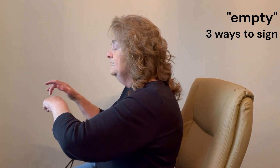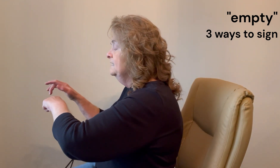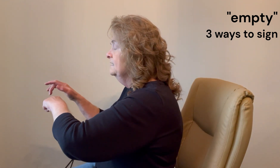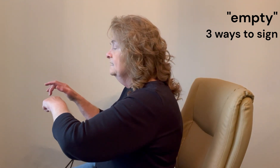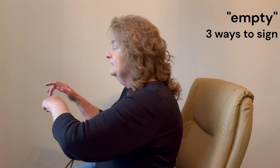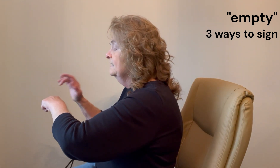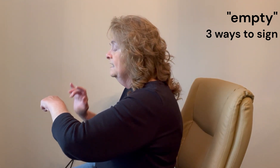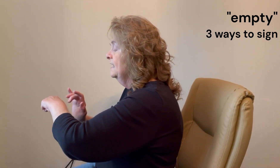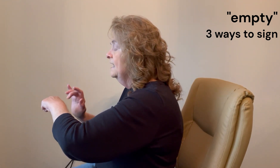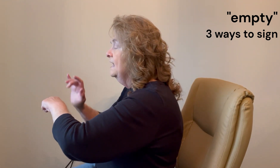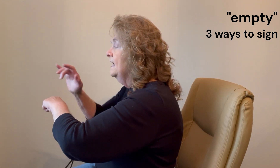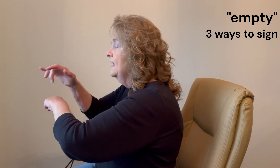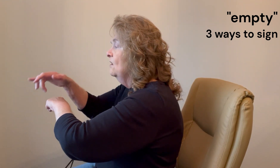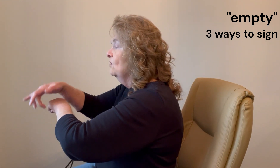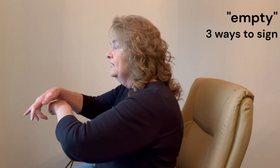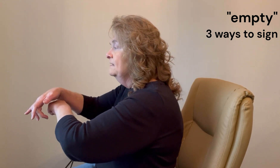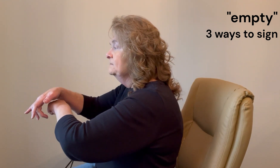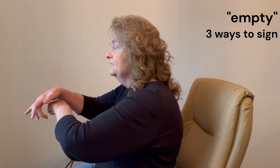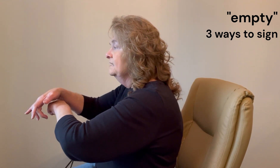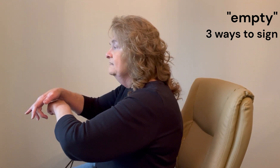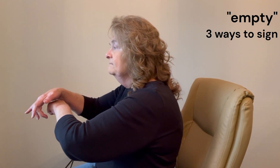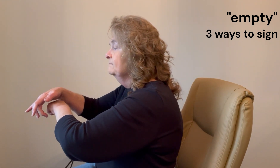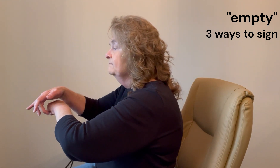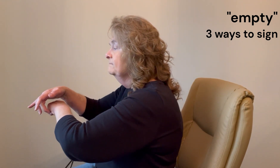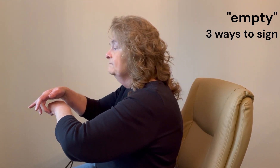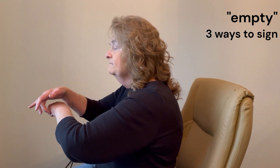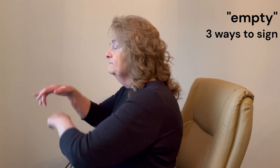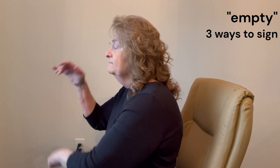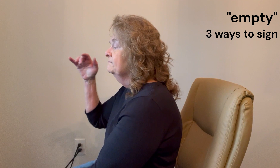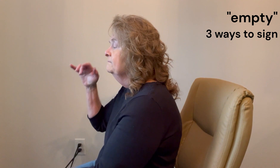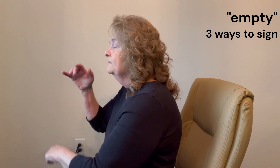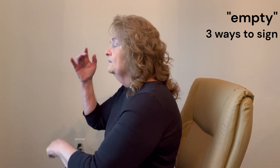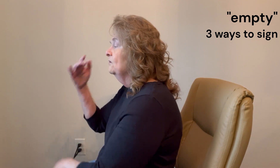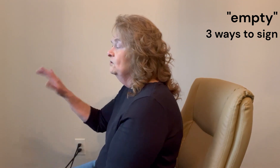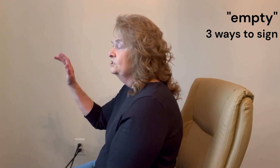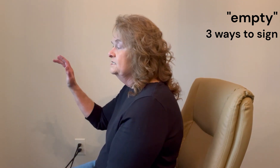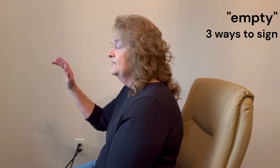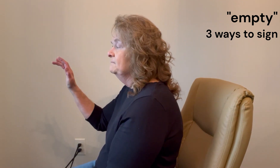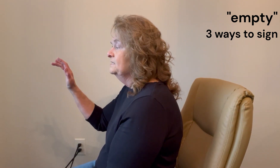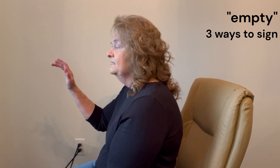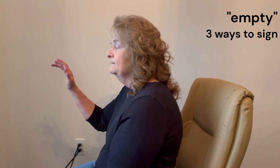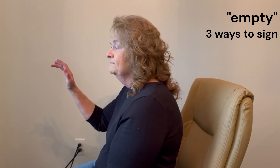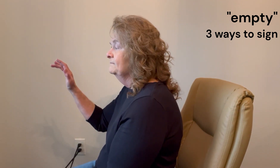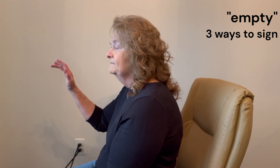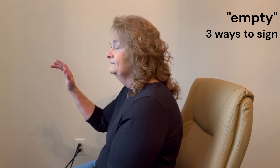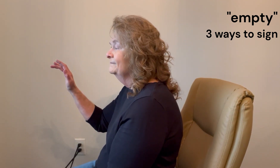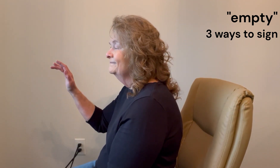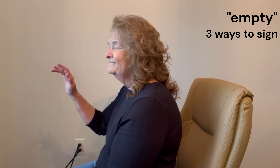empty, or empty, or just empty.